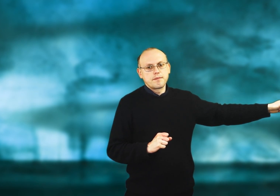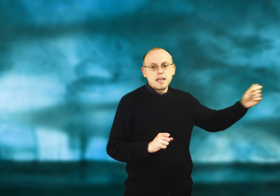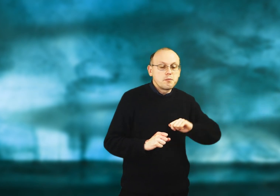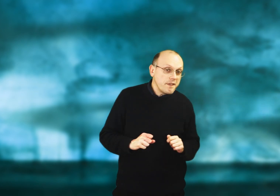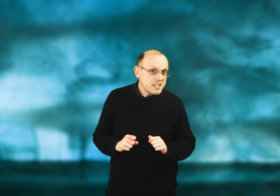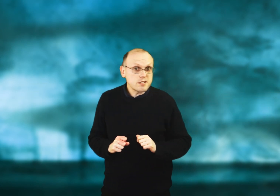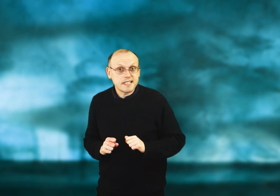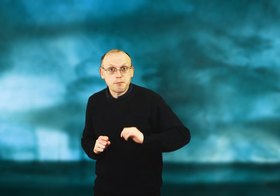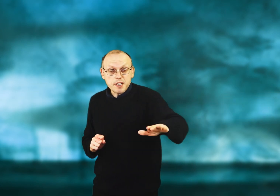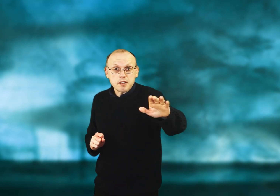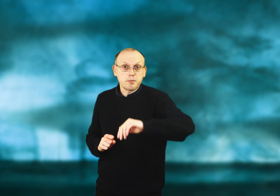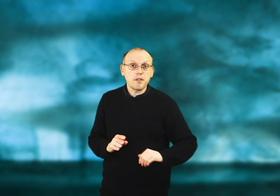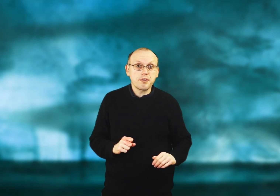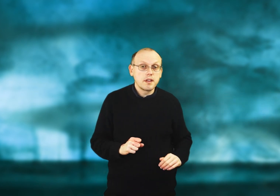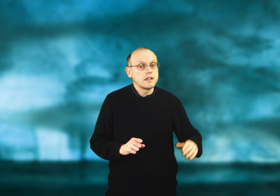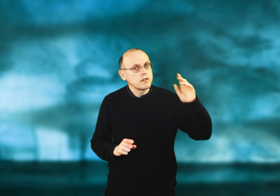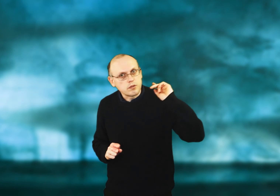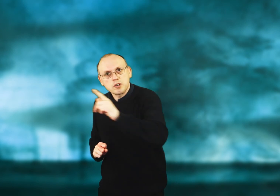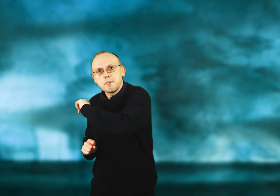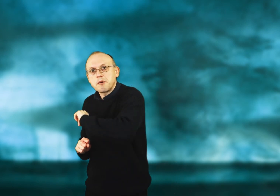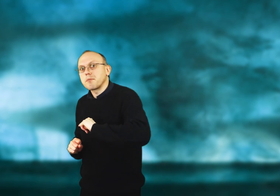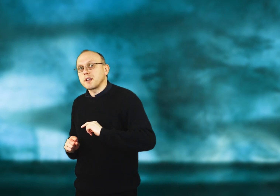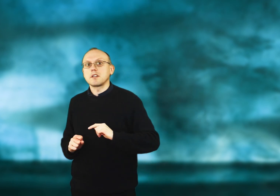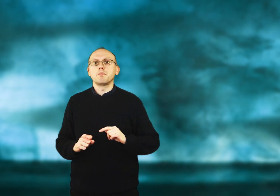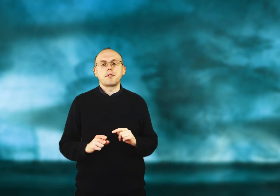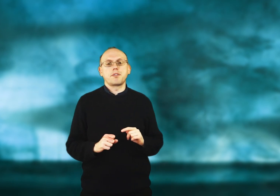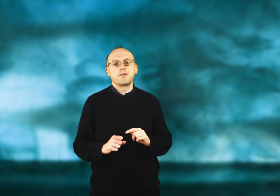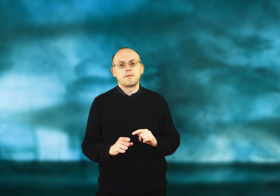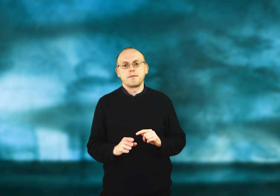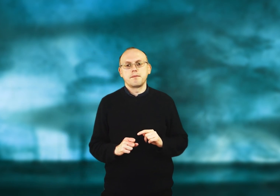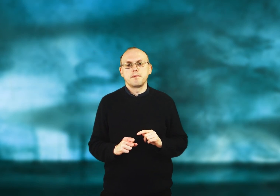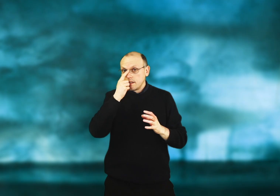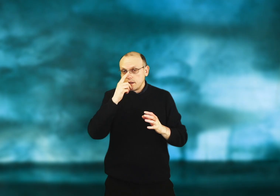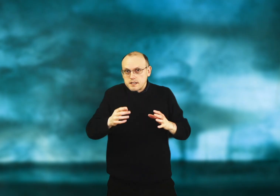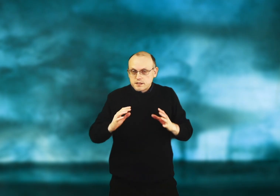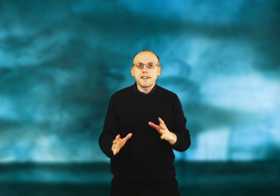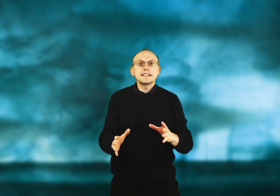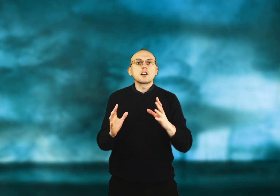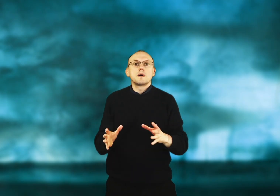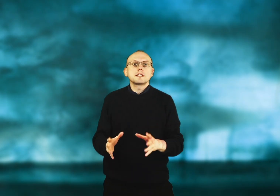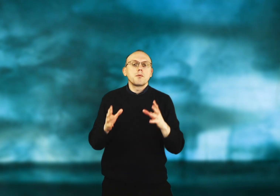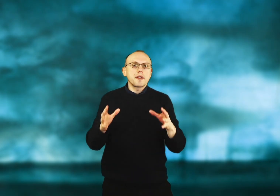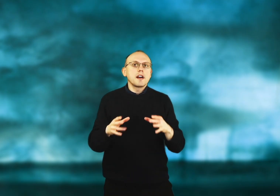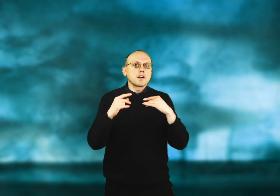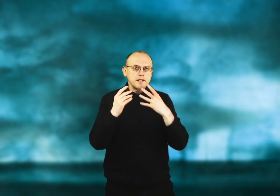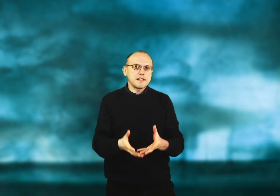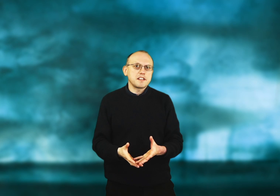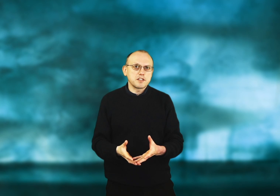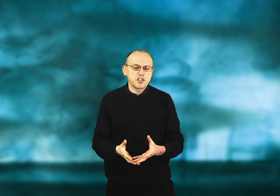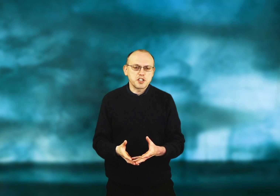But if I just say, but not both, no comma with but not both. So this is commas with co-ordinating conjunctions.